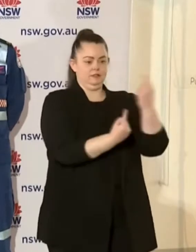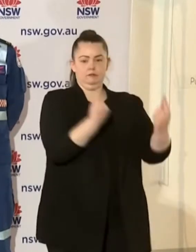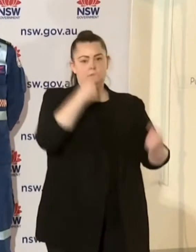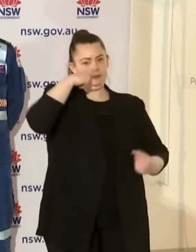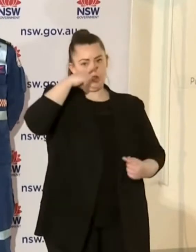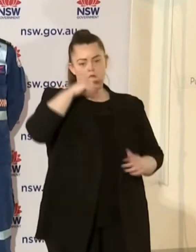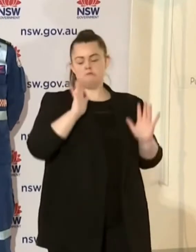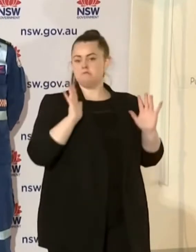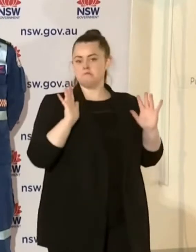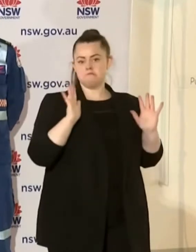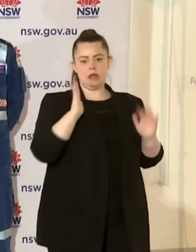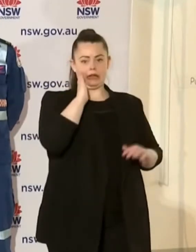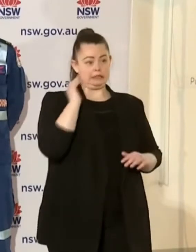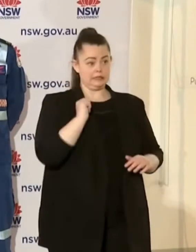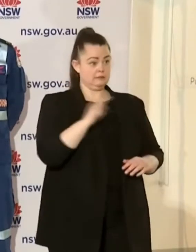who you are,